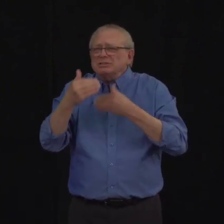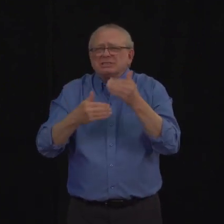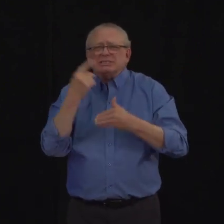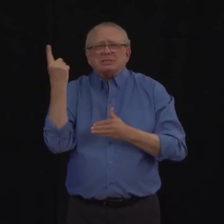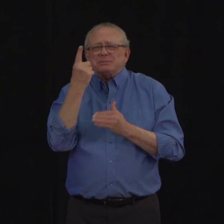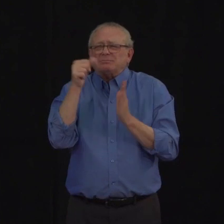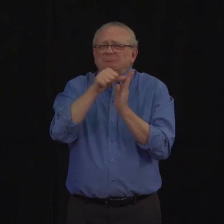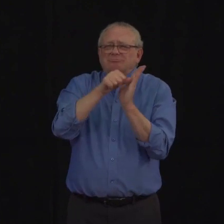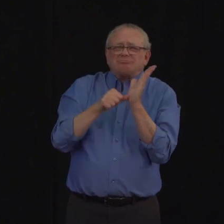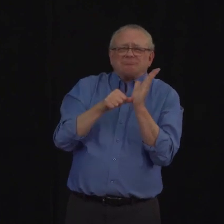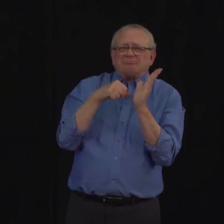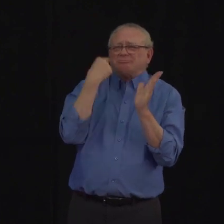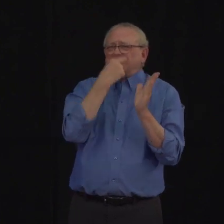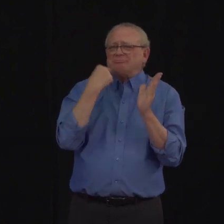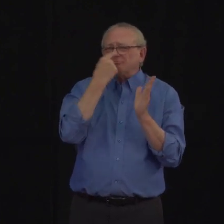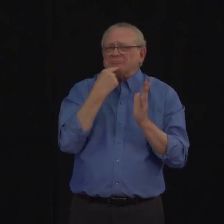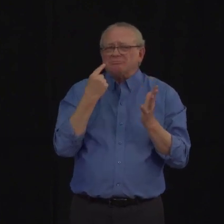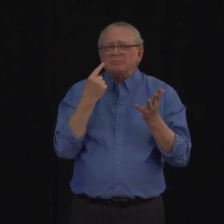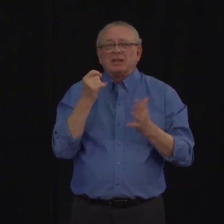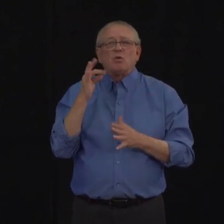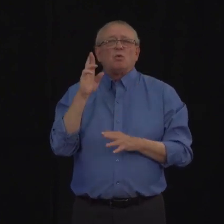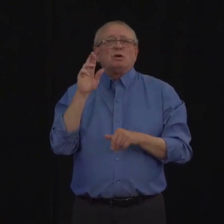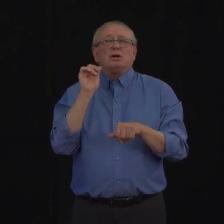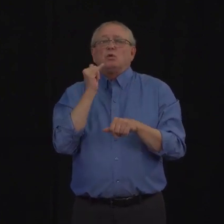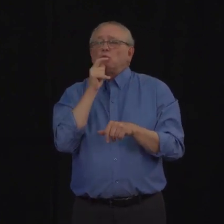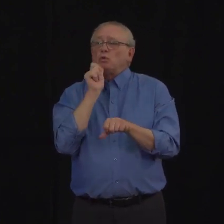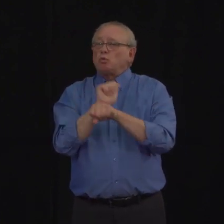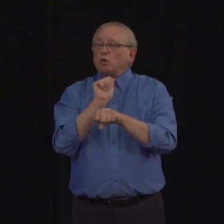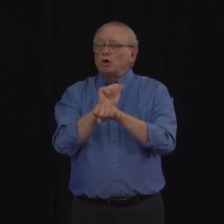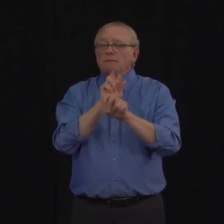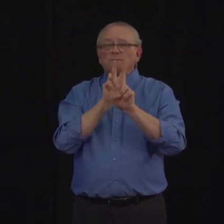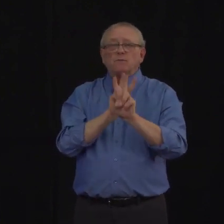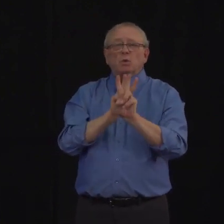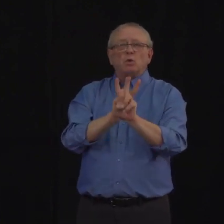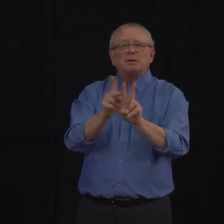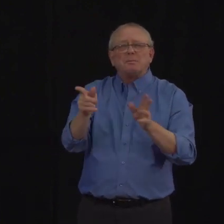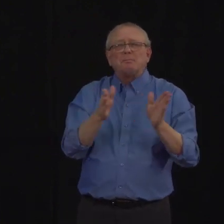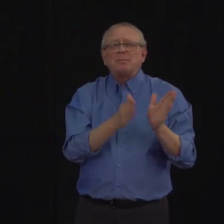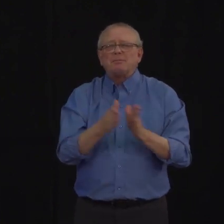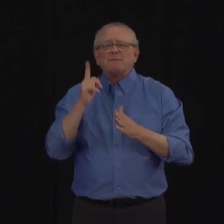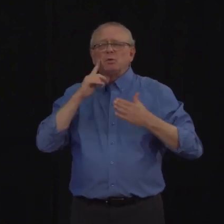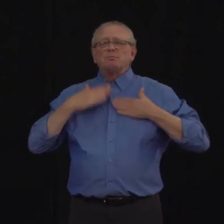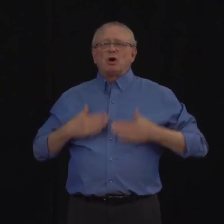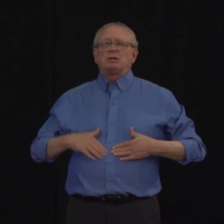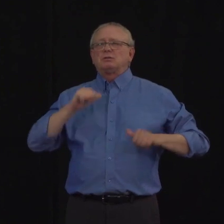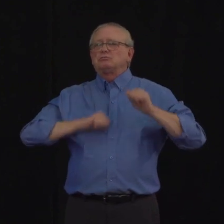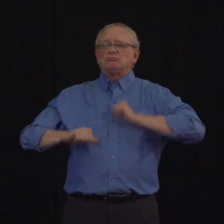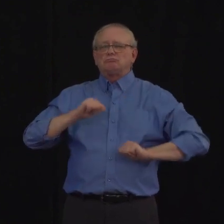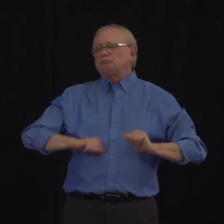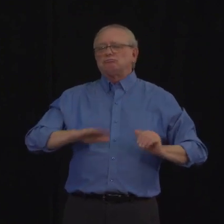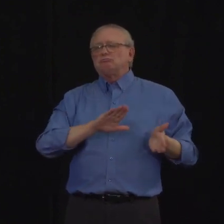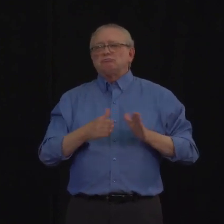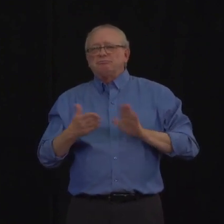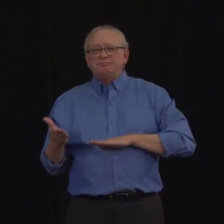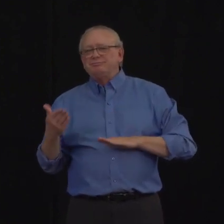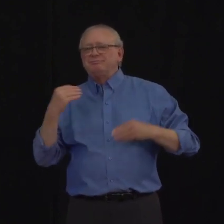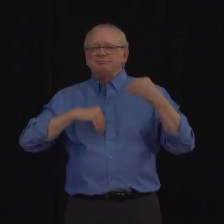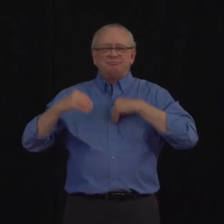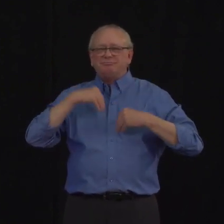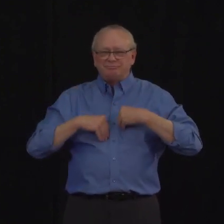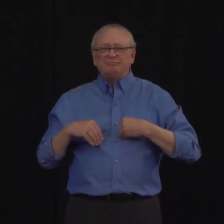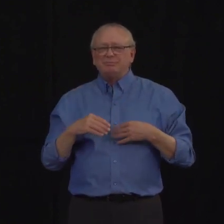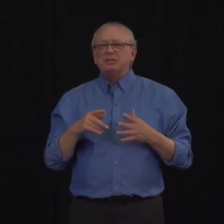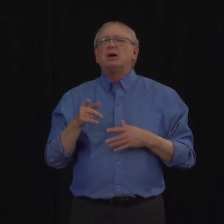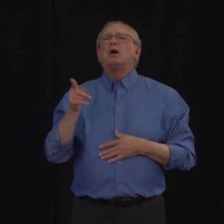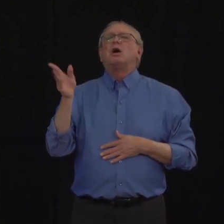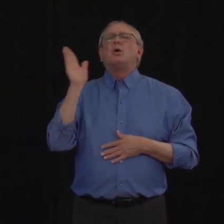shortages. These requests will be managed through the professional associations. This is a decision the government did not make